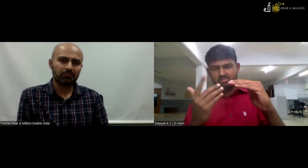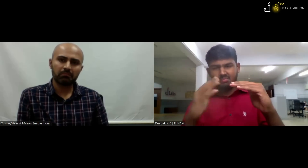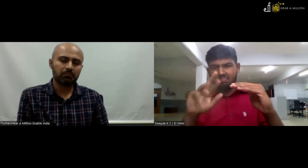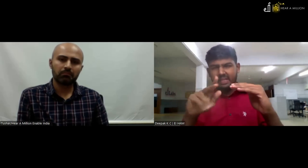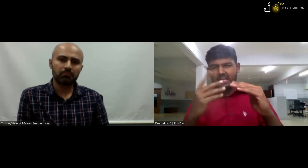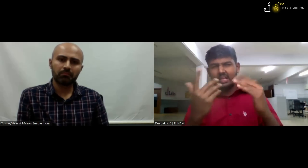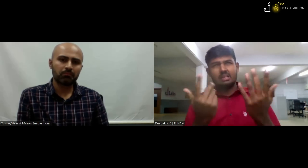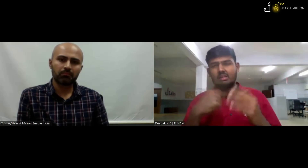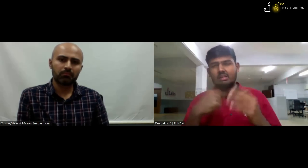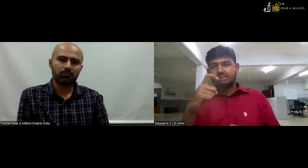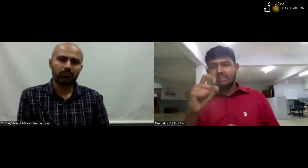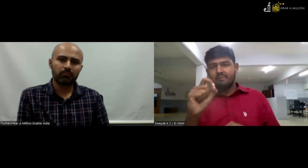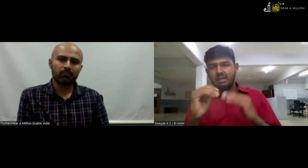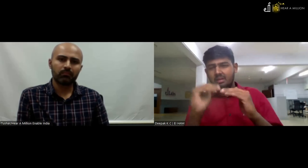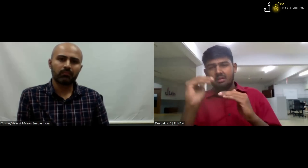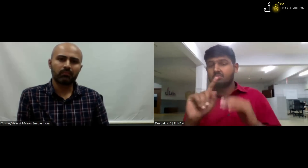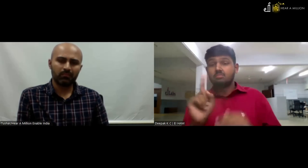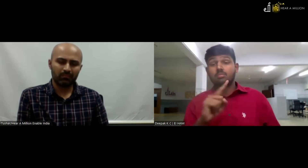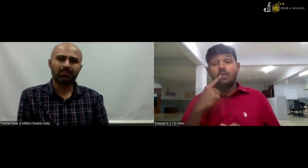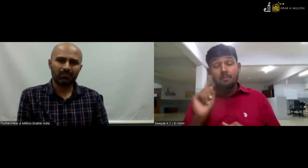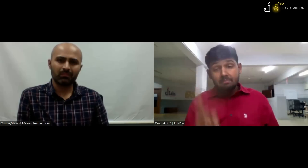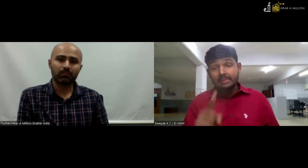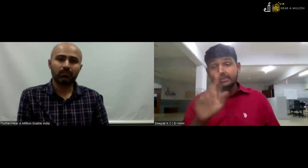And I had 60%.